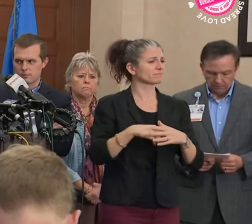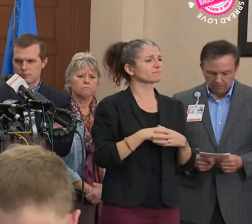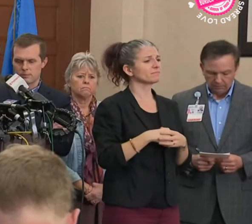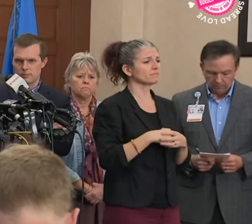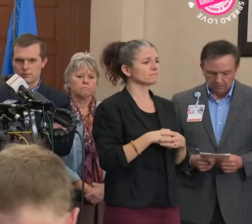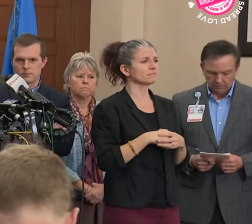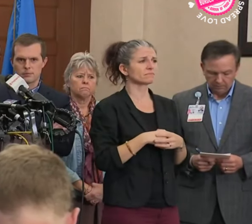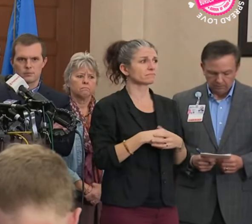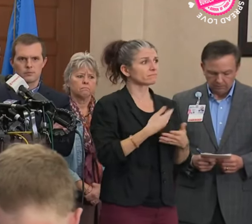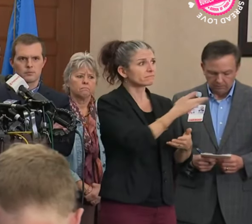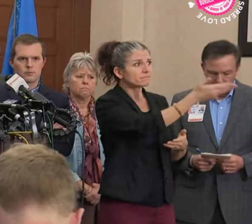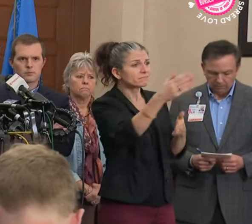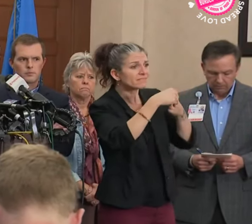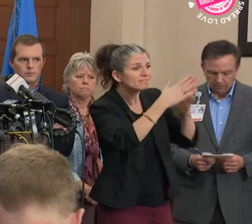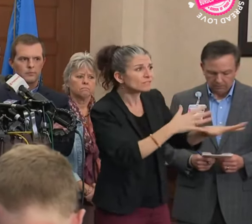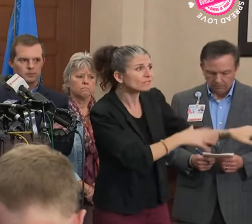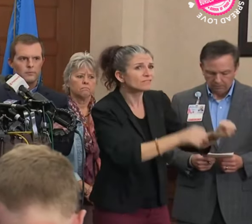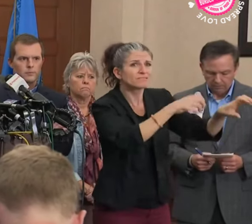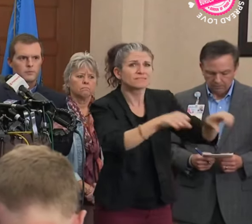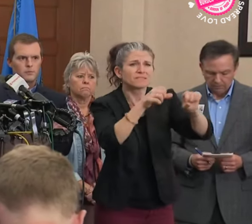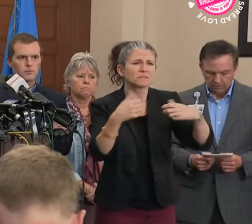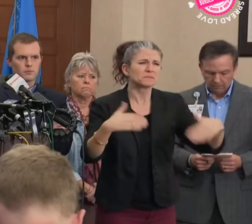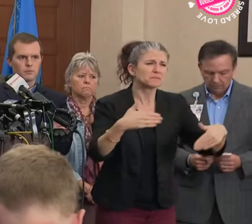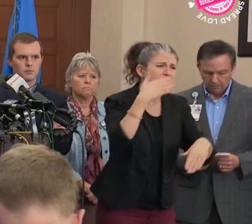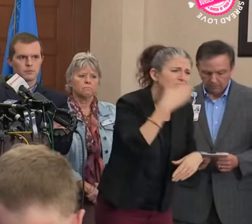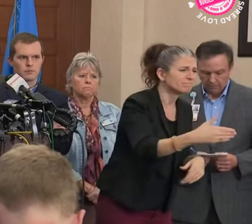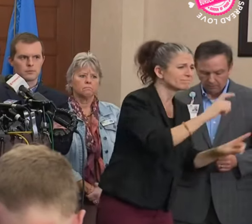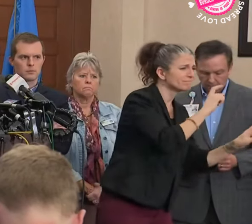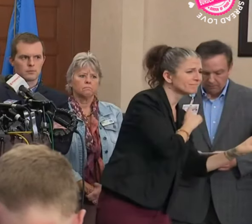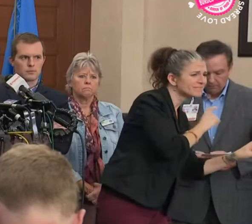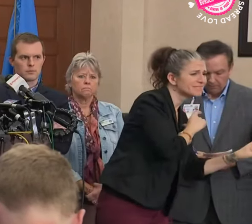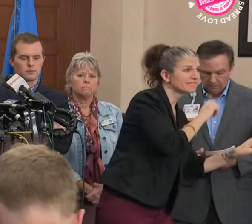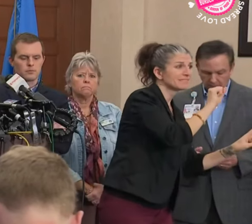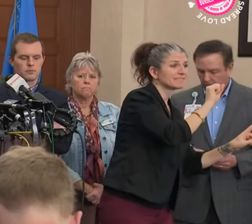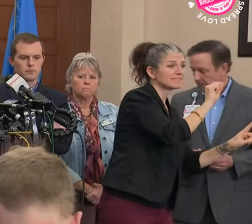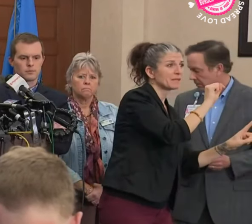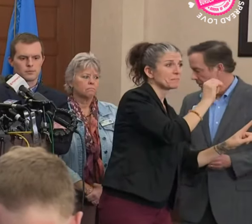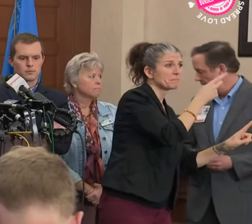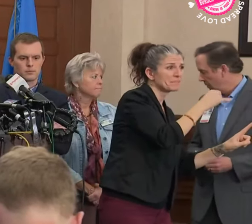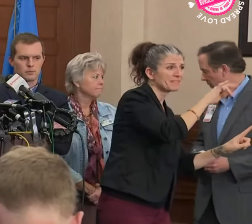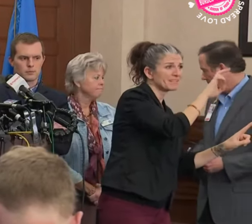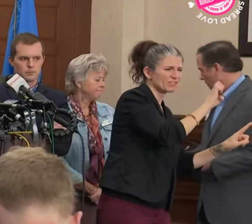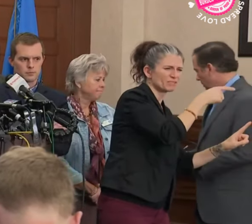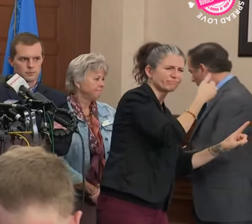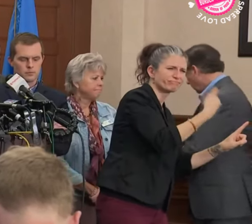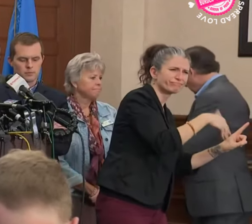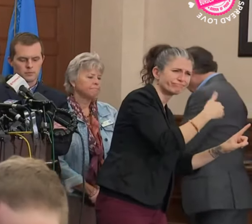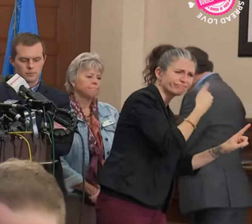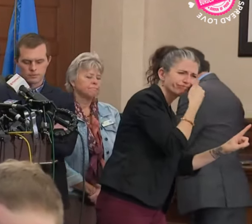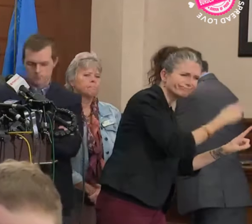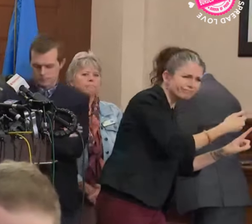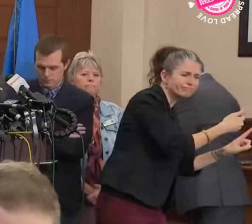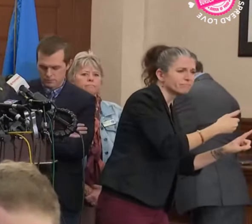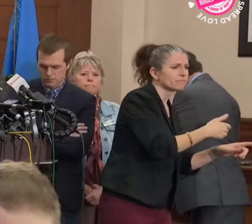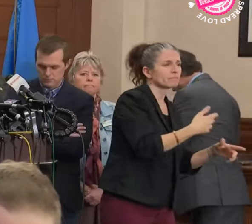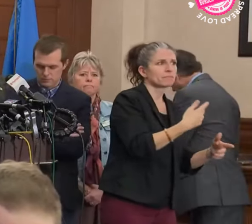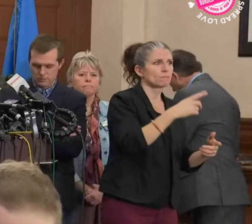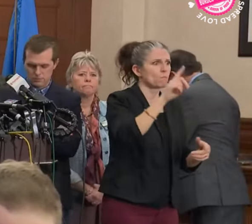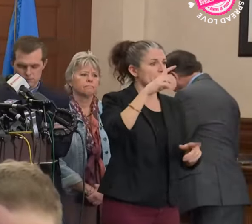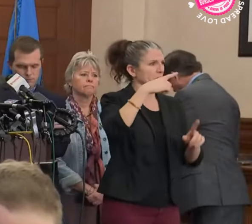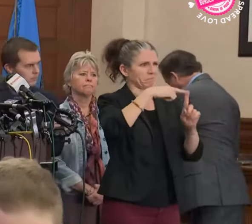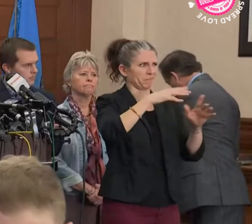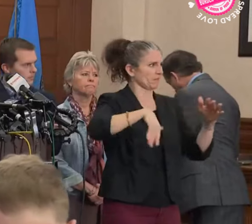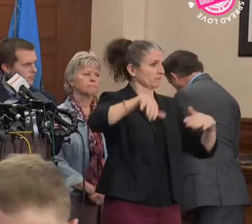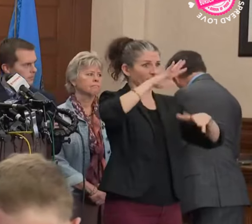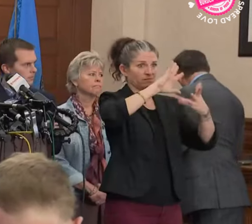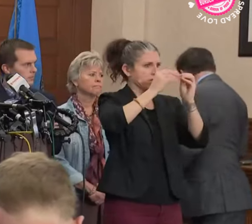Lewiston Police Chief St. Pierre and for the bravery of the hundreds of state, local, and federal law